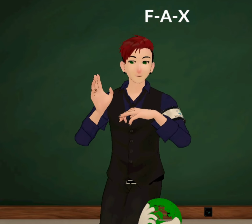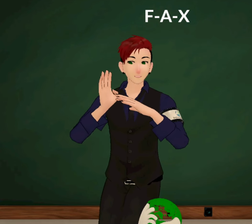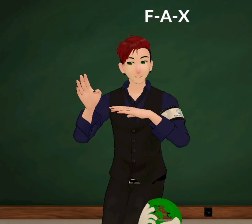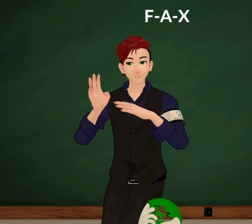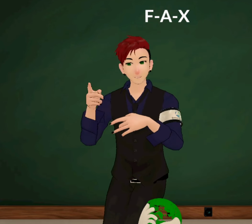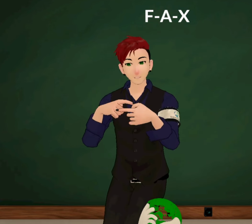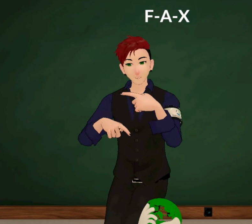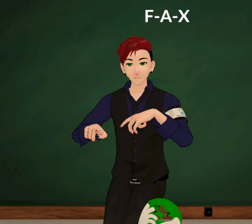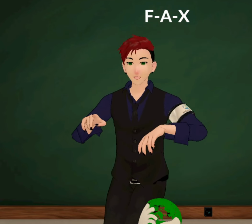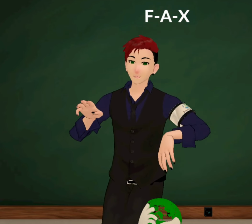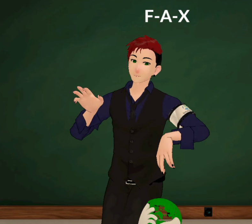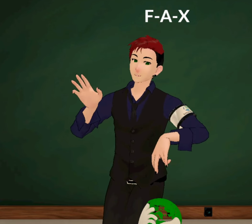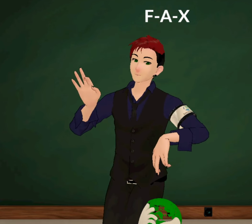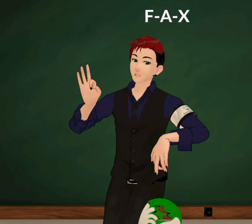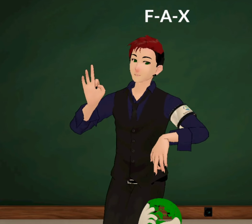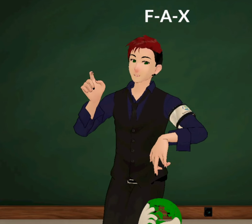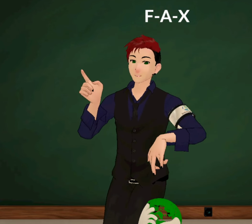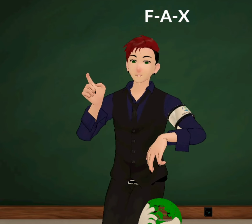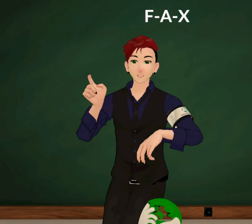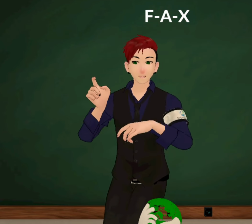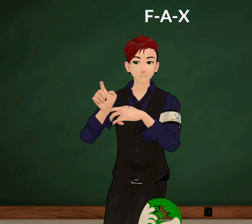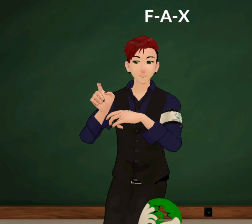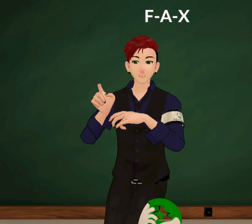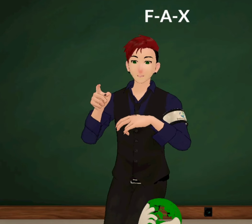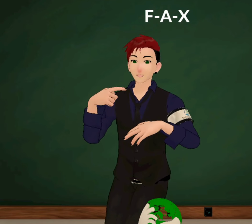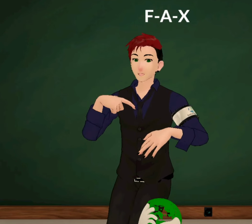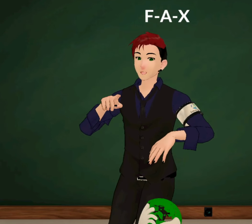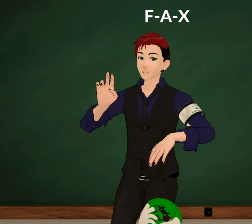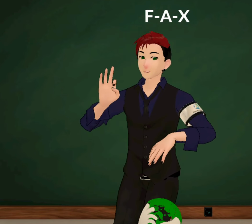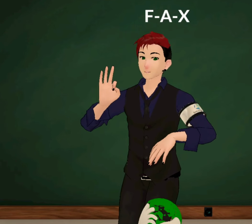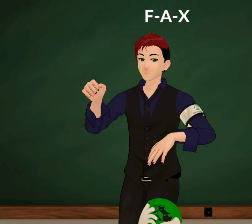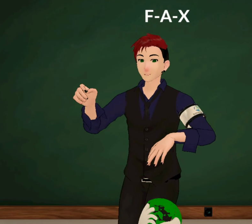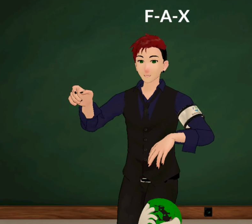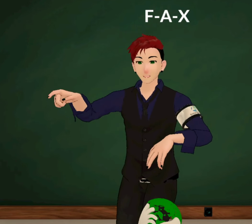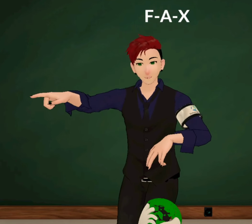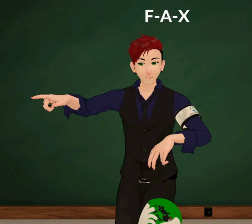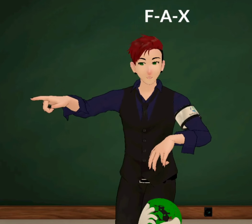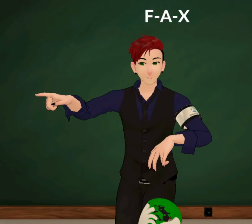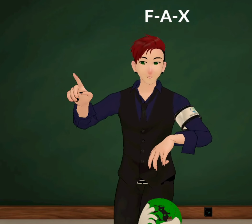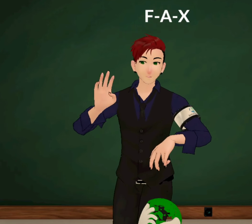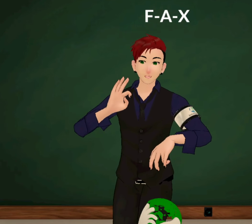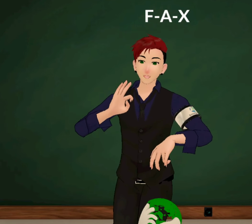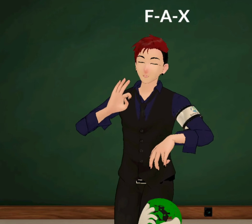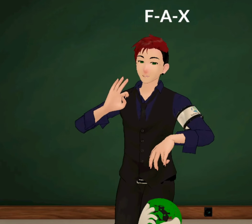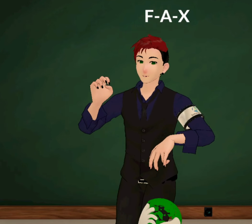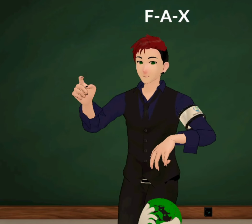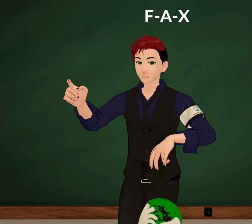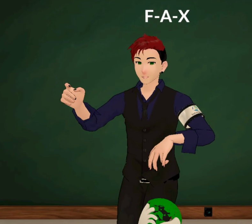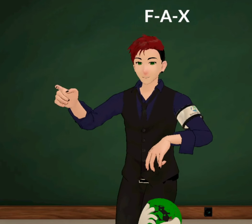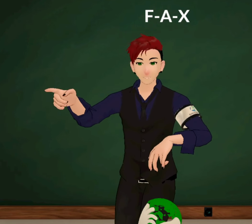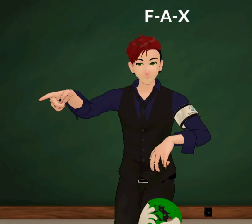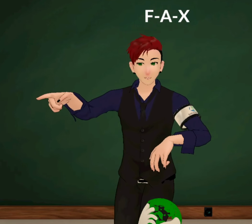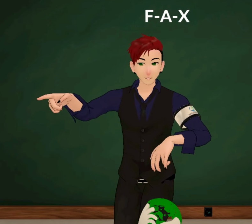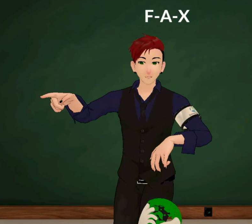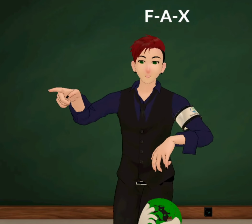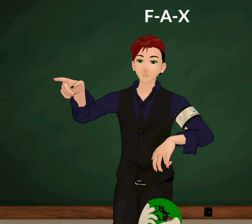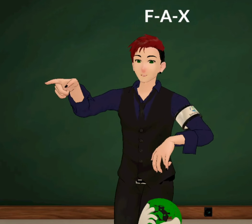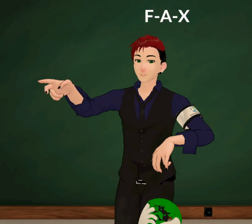about directional signs. So fax is one of them, about I can fax you, like I will fax that to you, or you